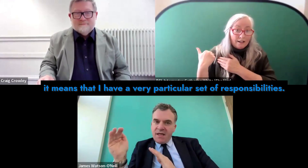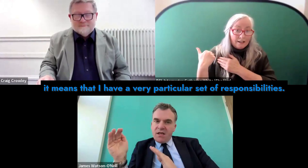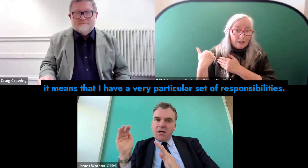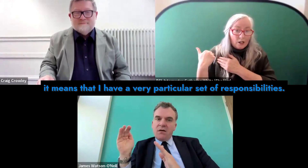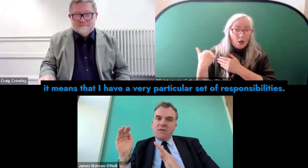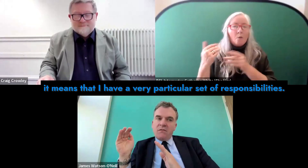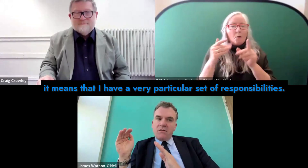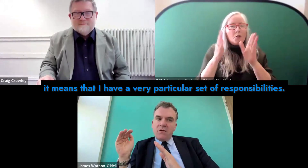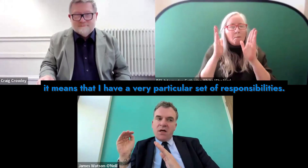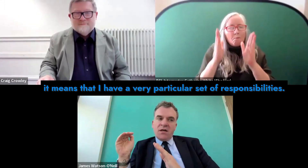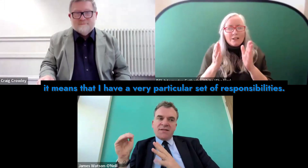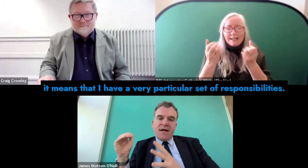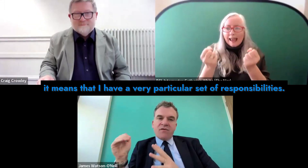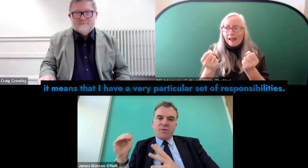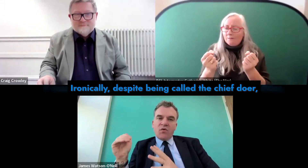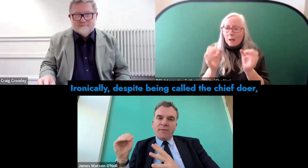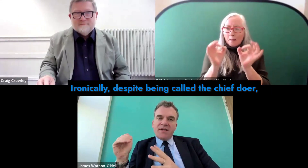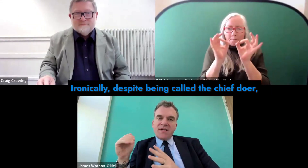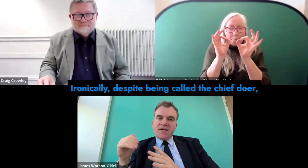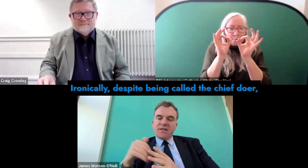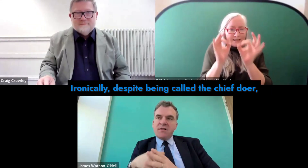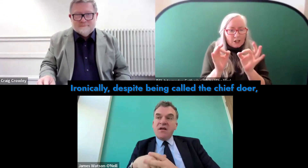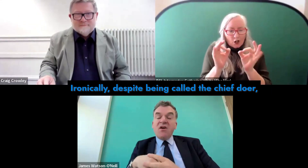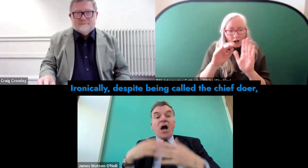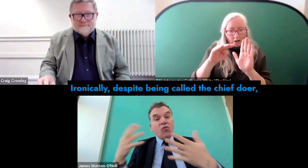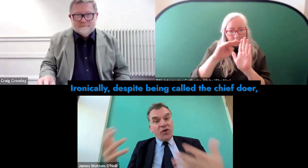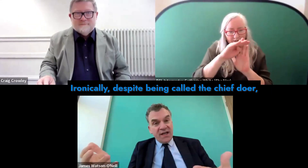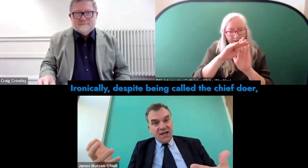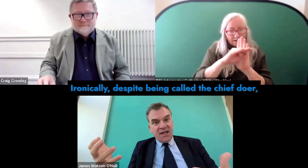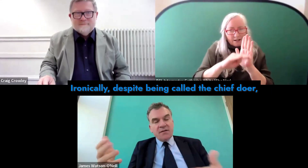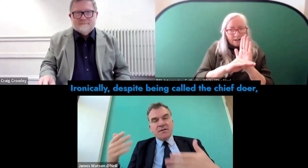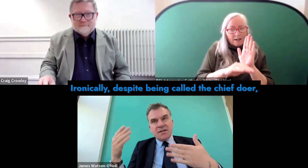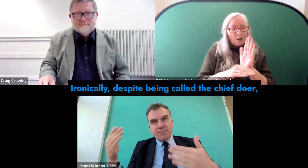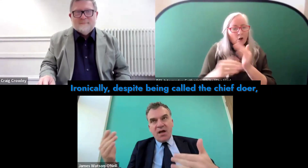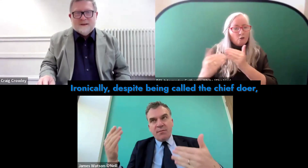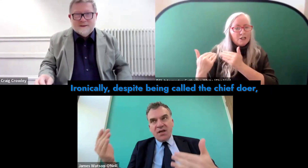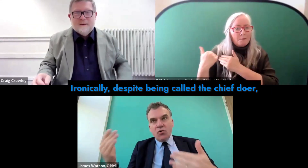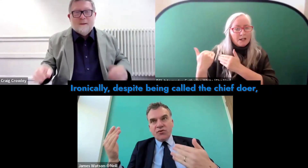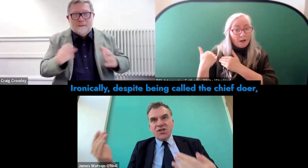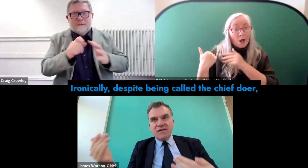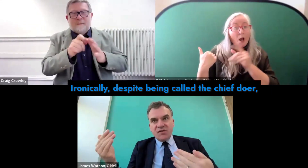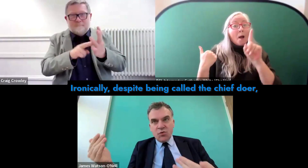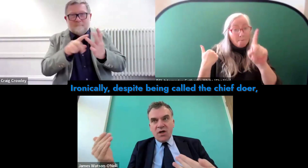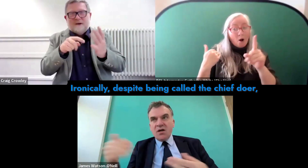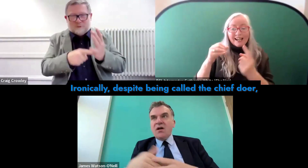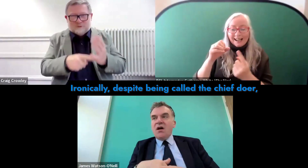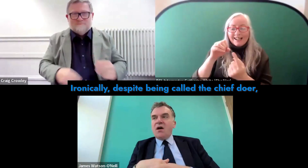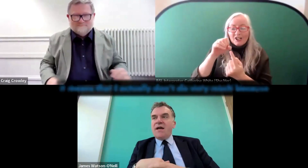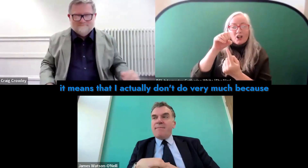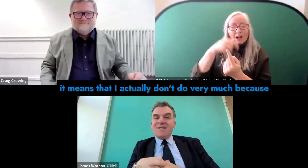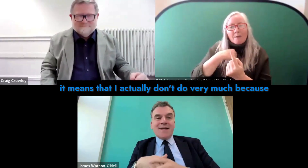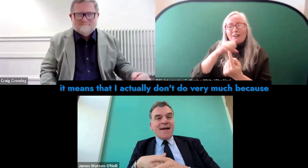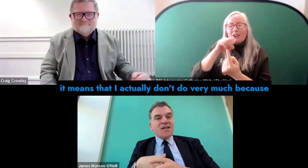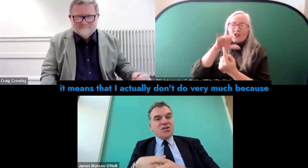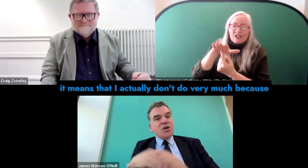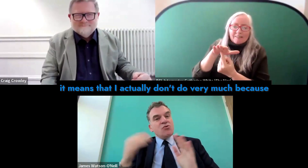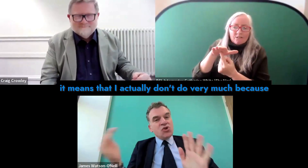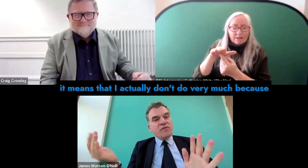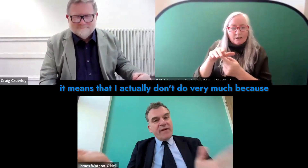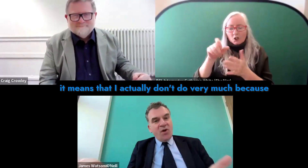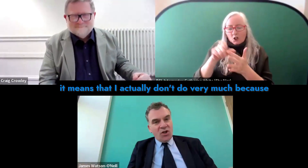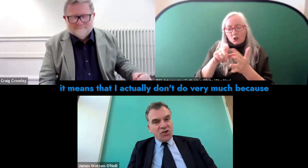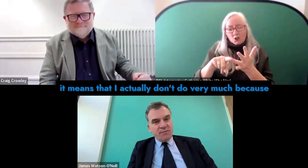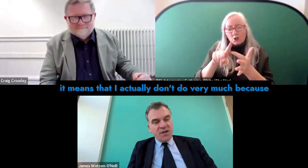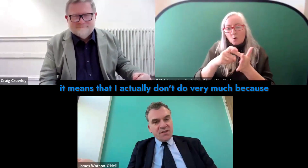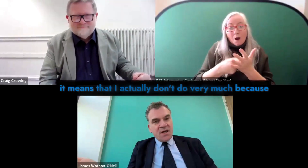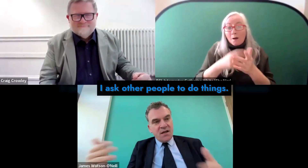very particular set of responsibilities. Ironically, despite being called the chief doer, it means that I actually don't